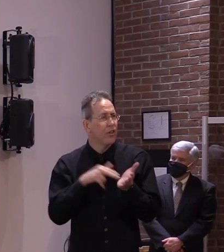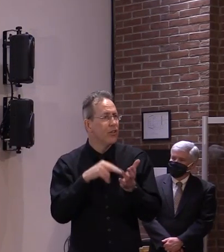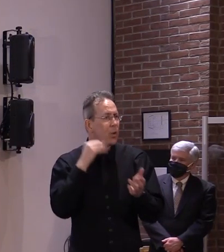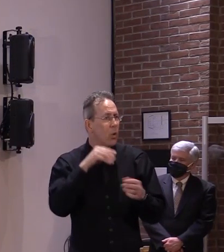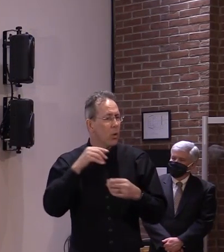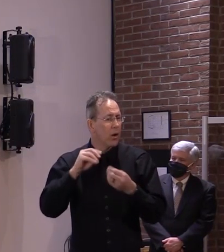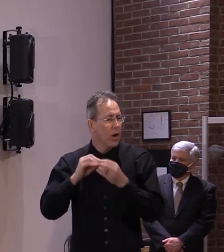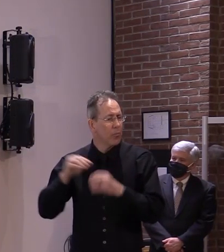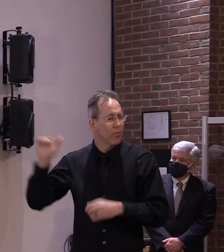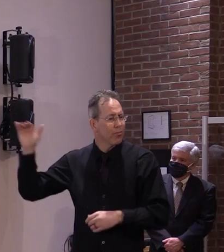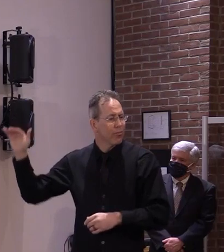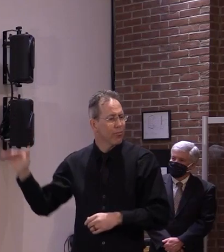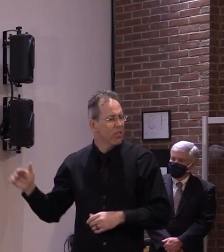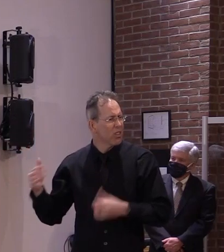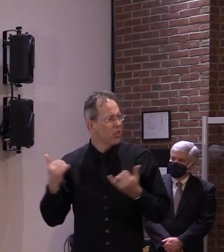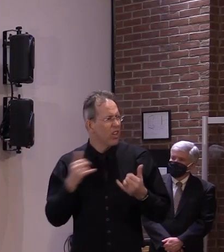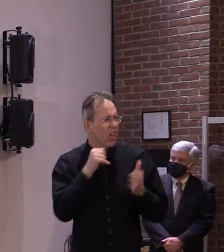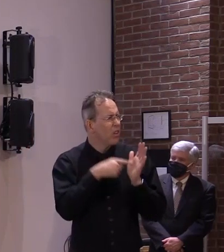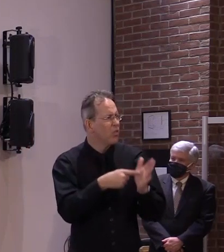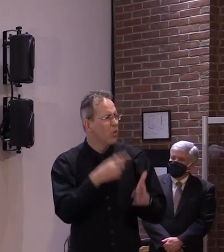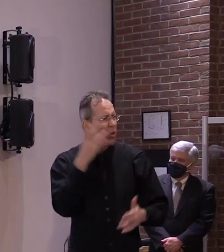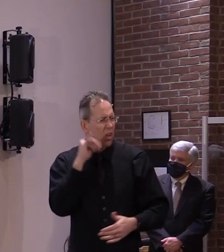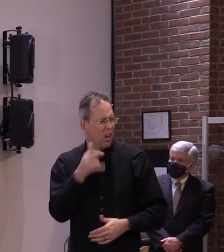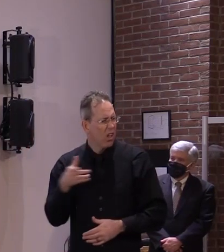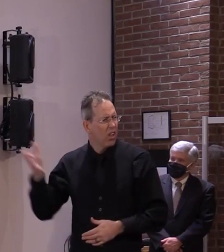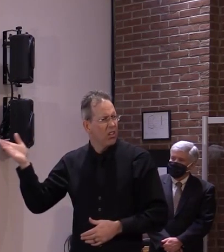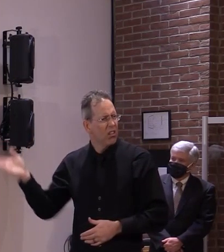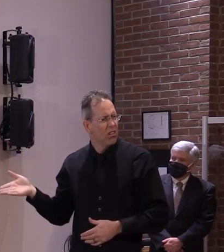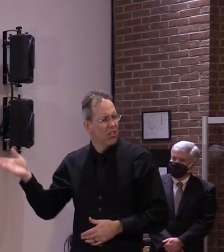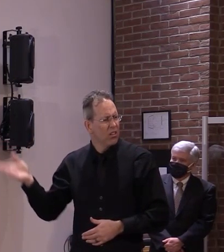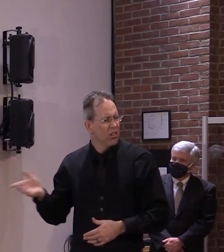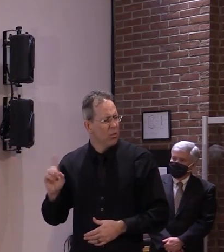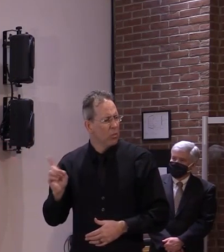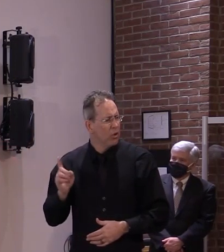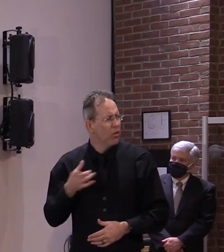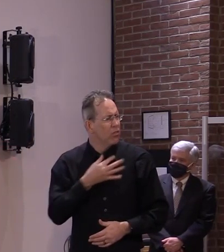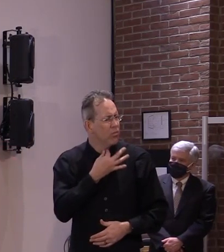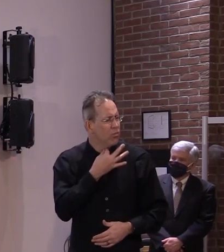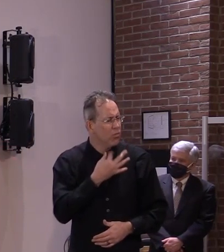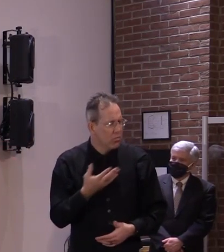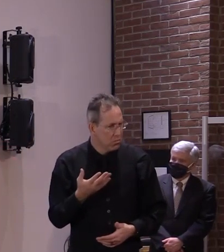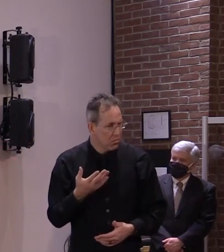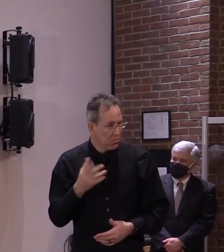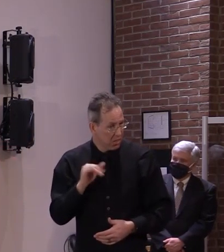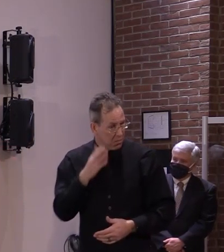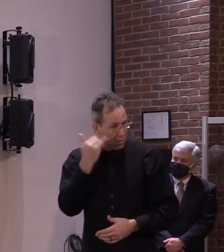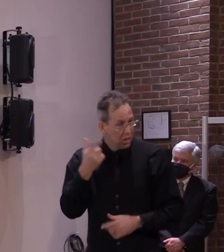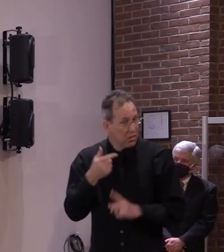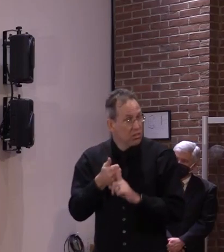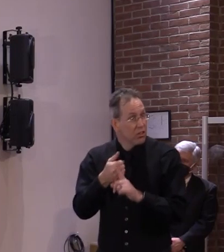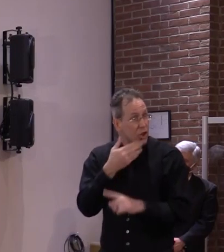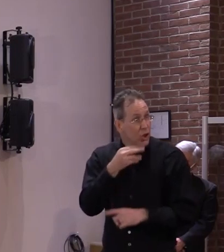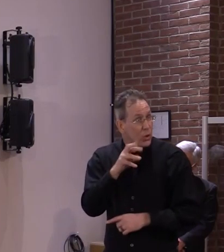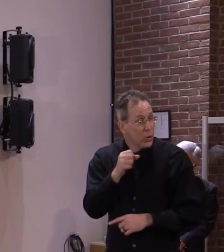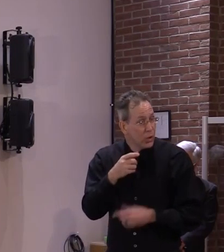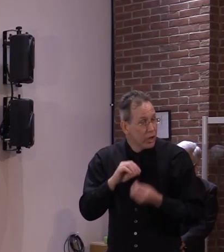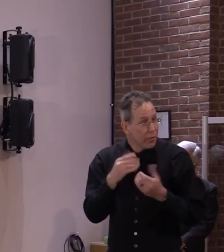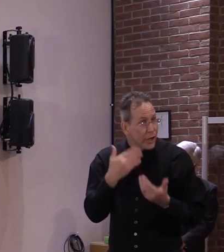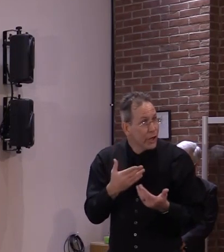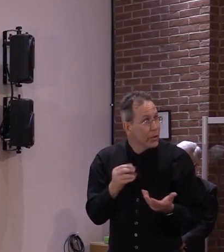really good news that we're talking about here? And you're getting ready to talk about opening them up in some